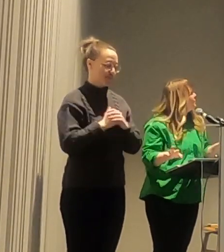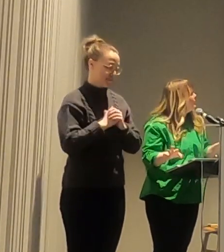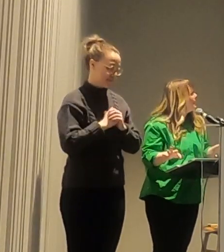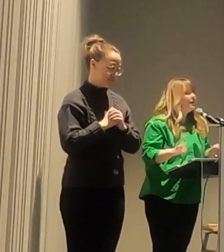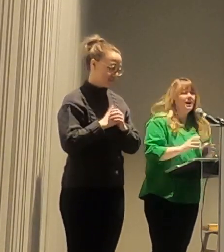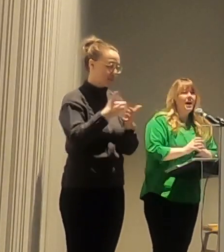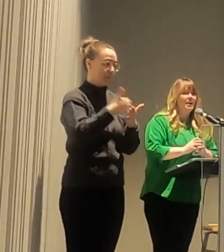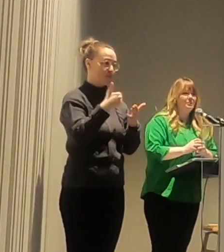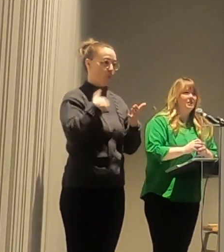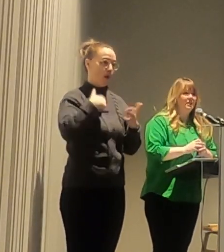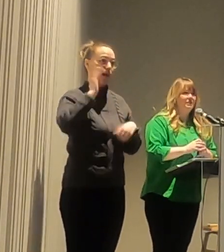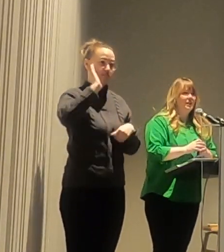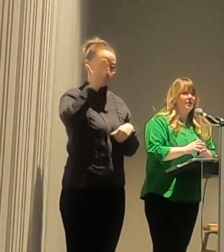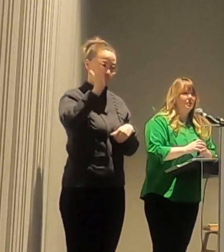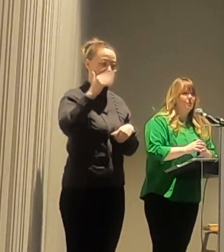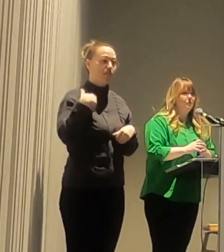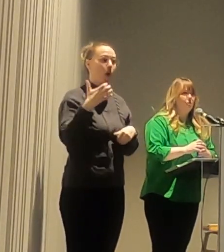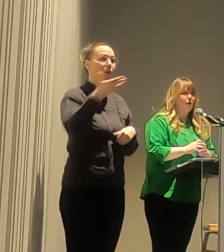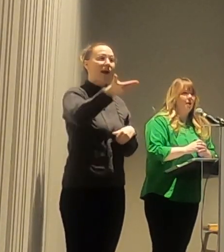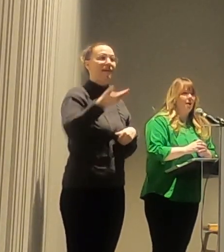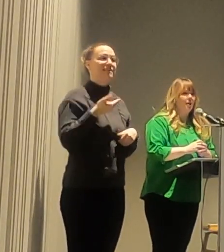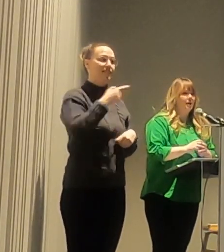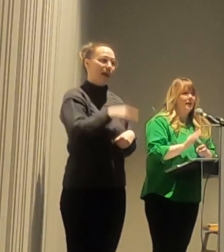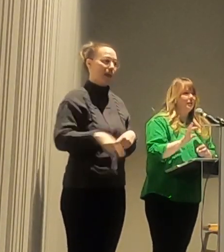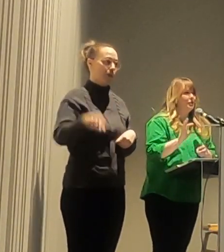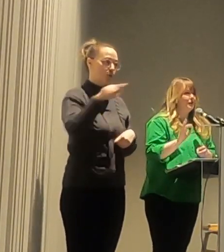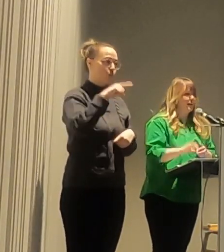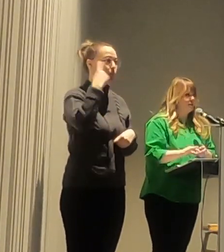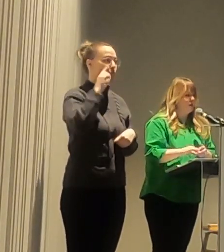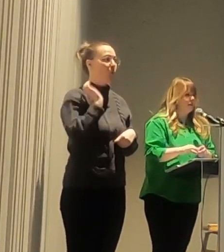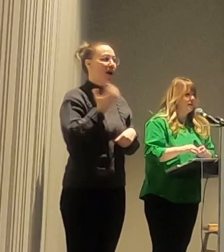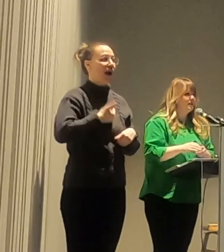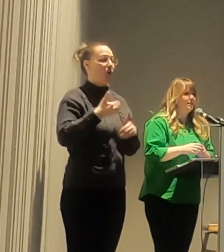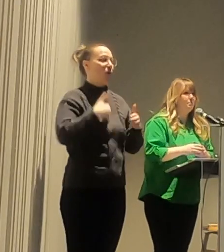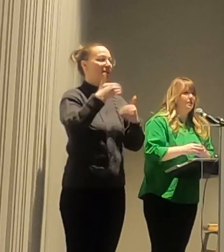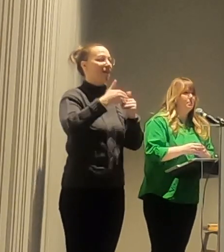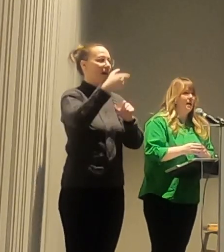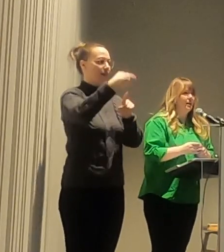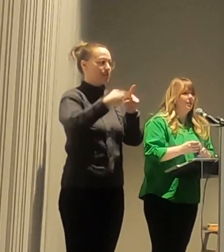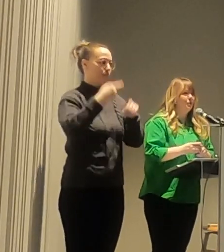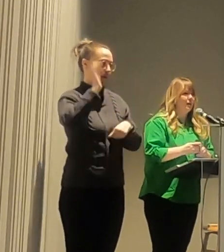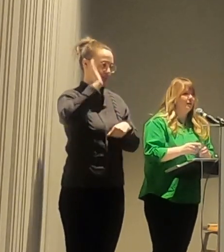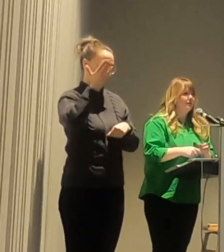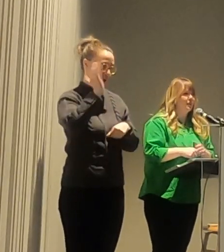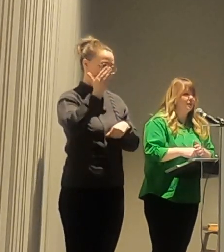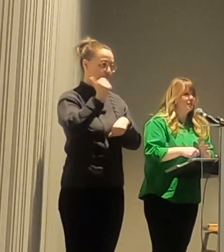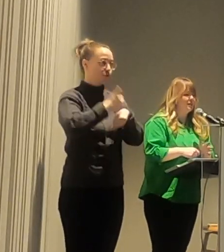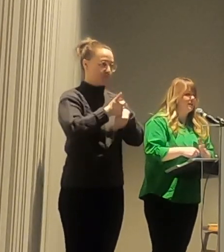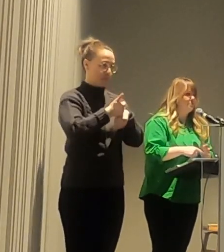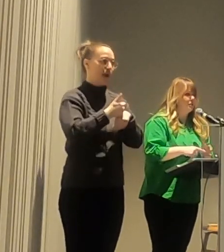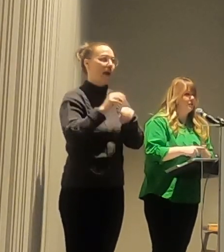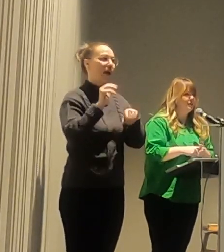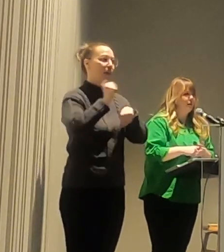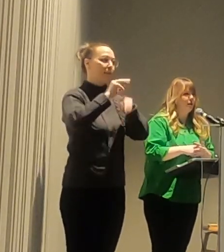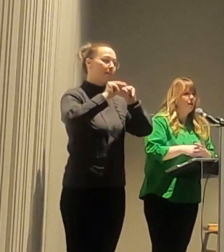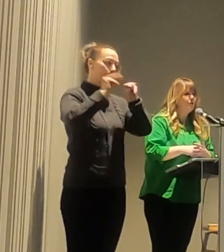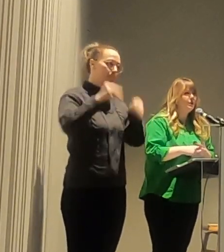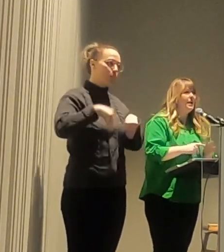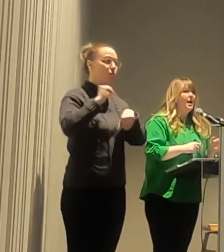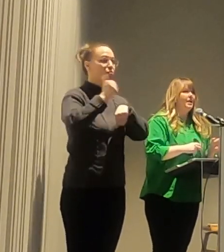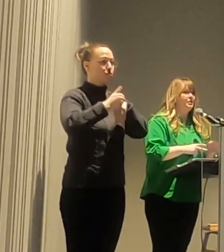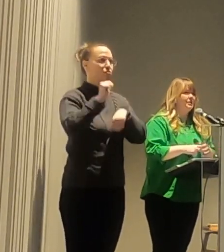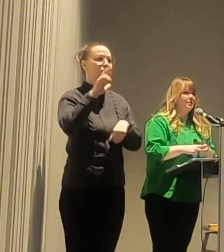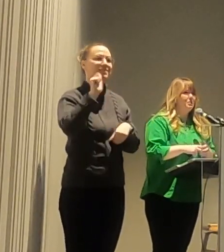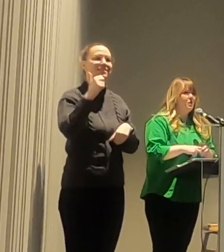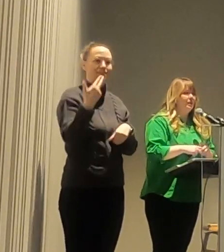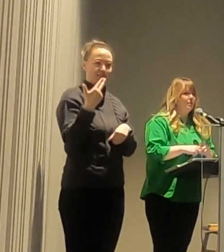I get into it, I do want to invite you for our lecture next month. Is going to be by Curator of Collections and Exhibitions Sarah